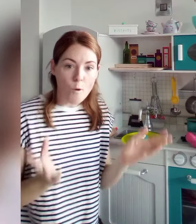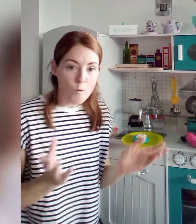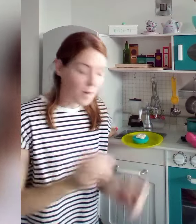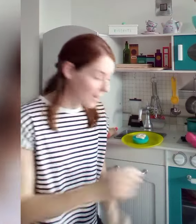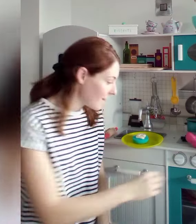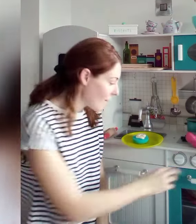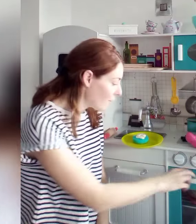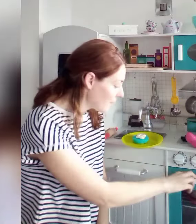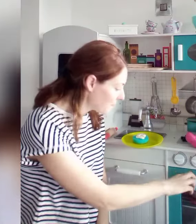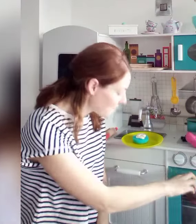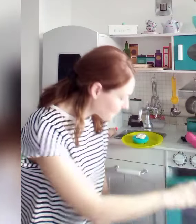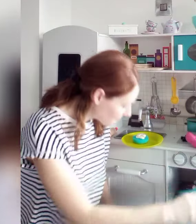Open the oven.